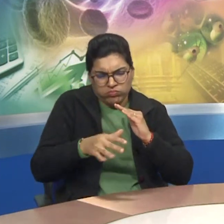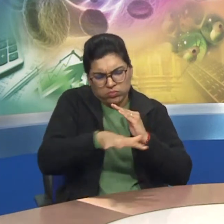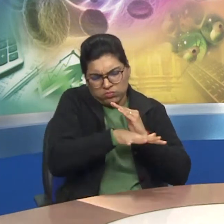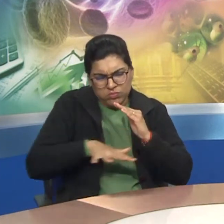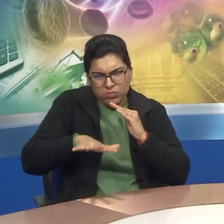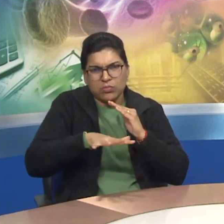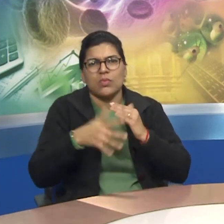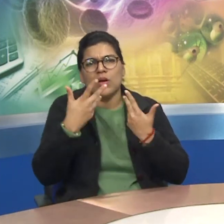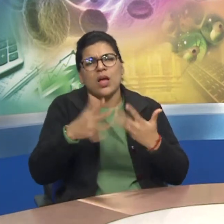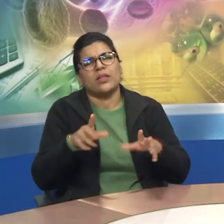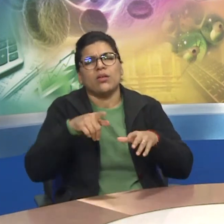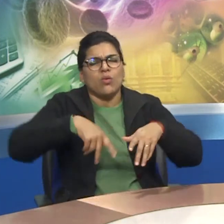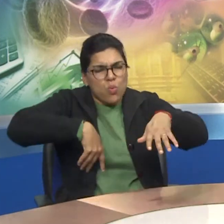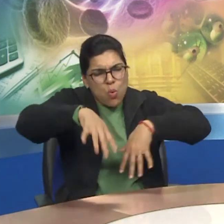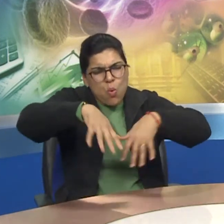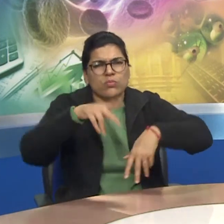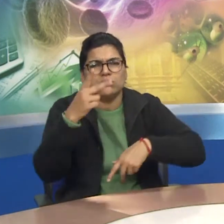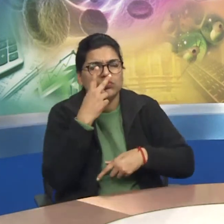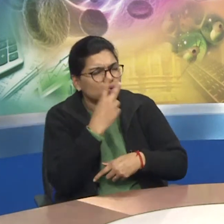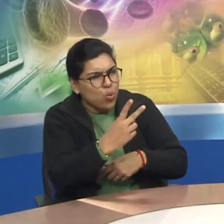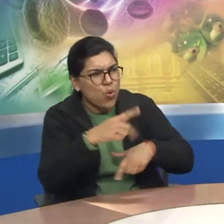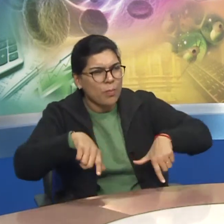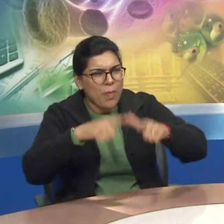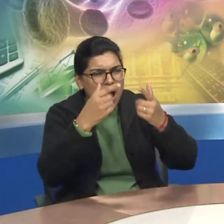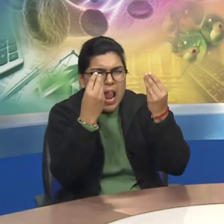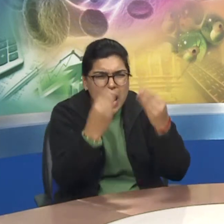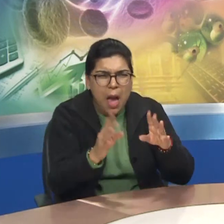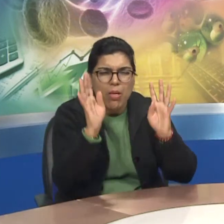we all must water the plants in the evening.